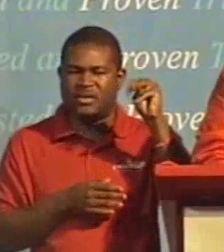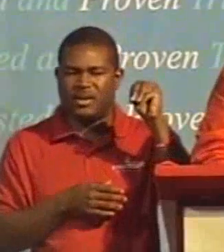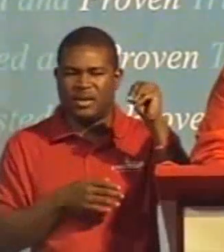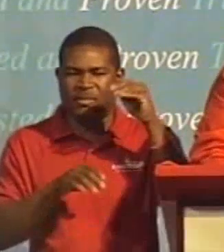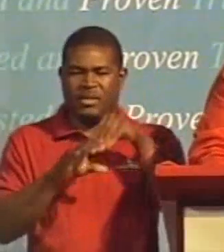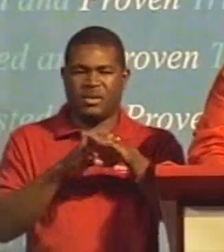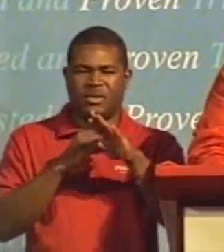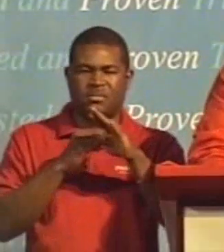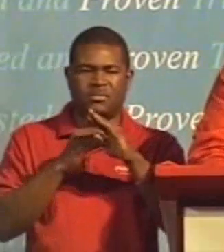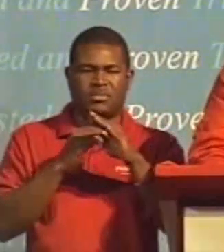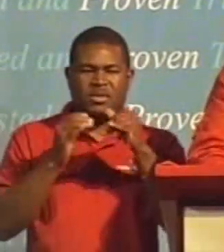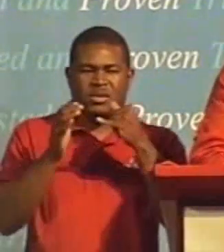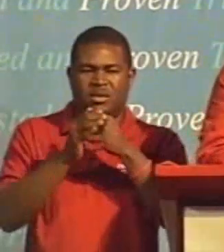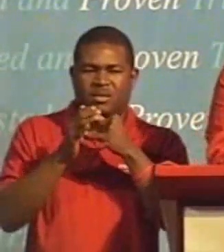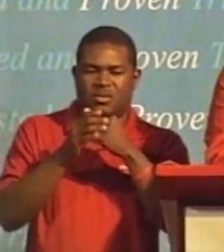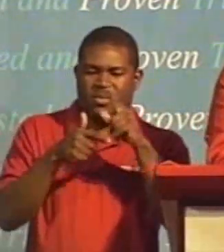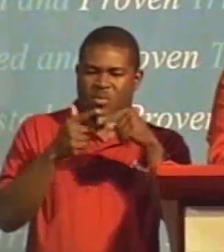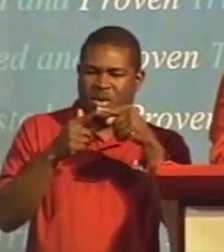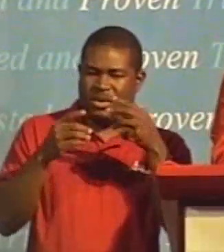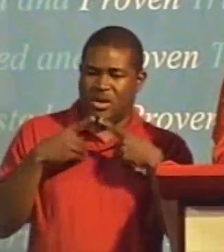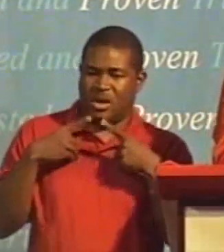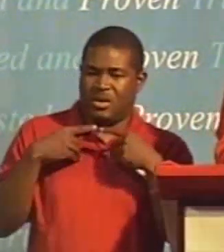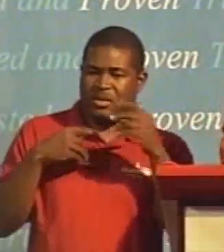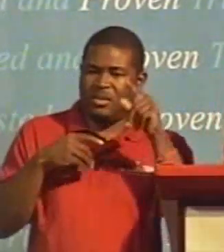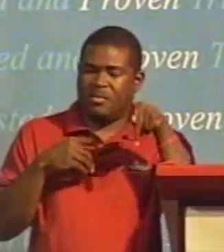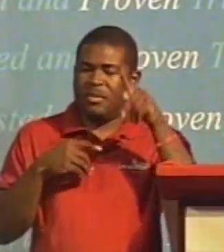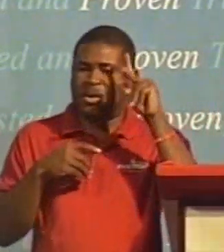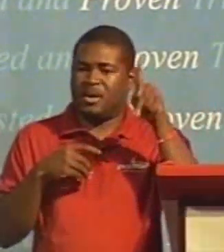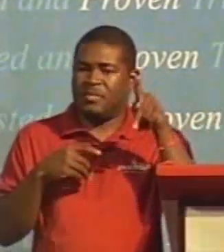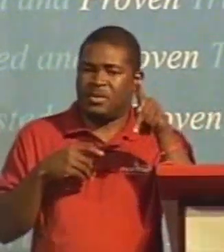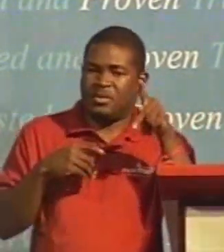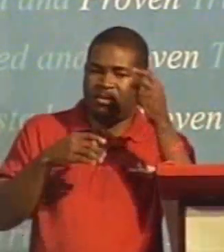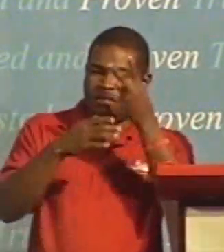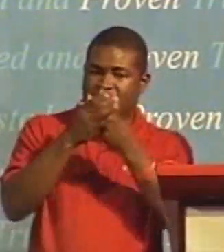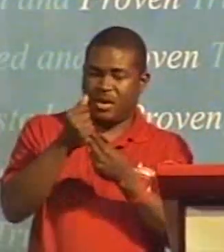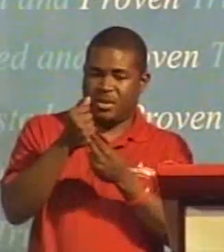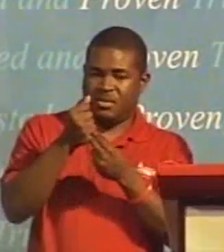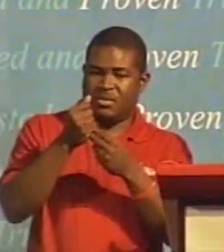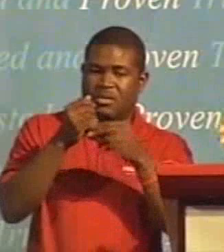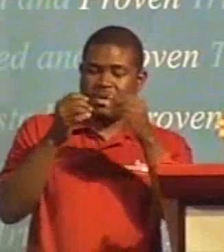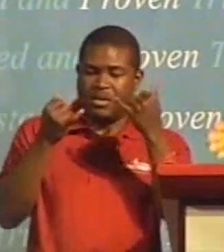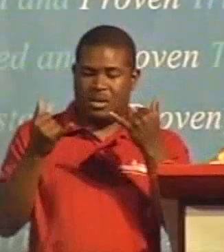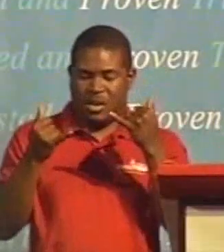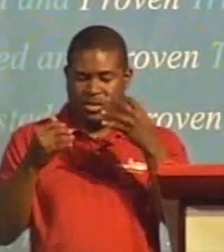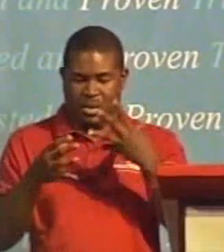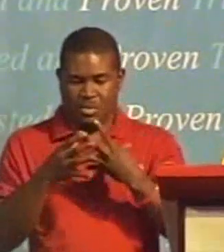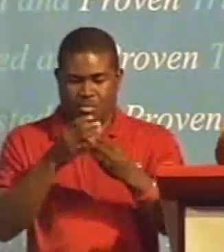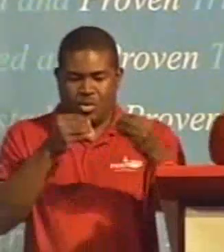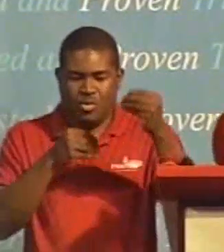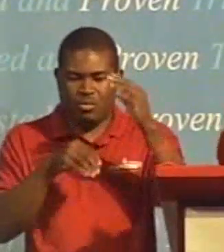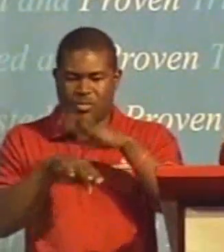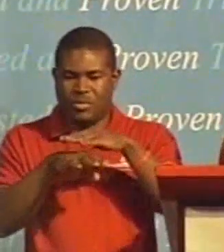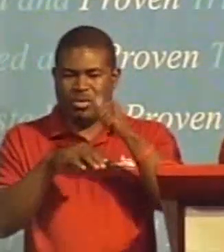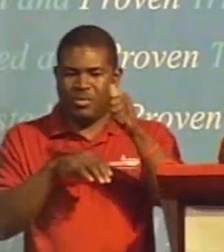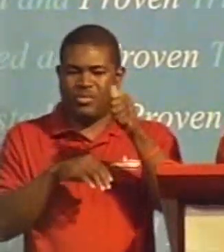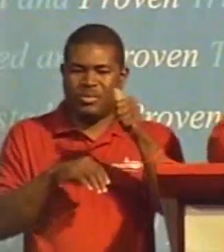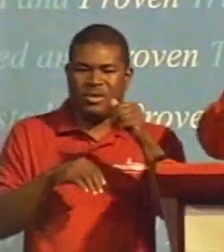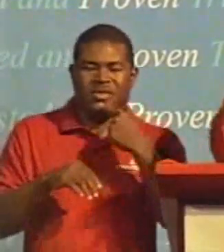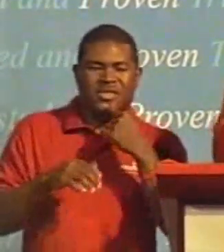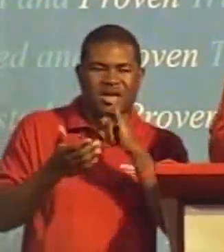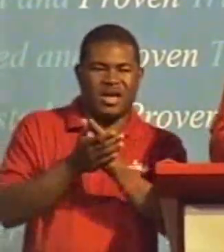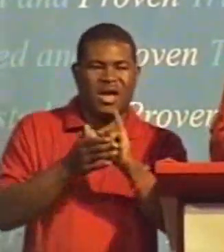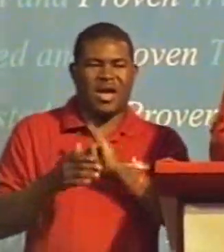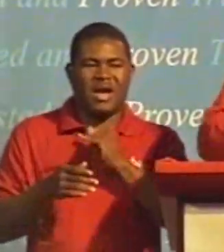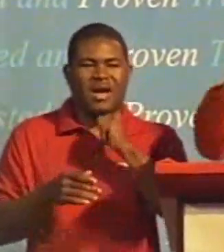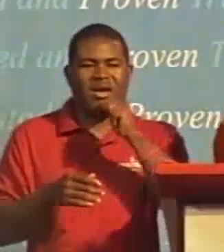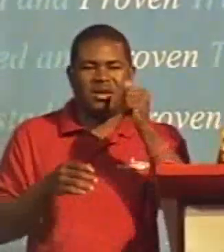When they had the PLP partner, it was all right. Now they could go on their own. They could stand up like any Bahamian and say, I don't need no